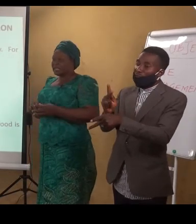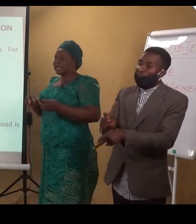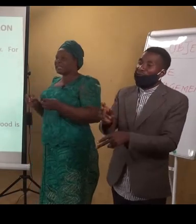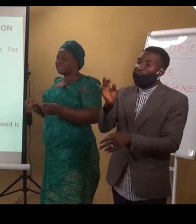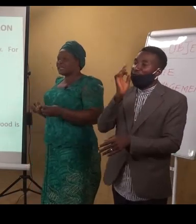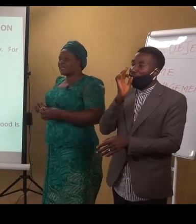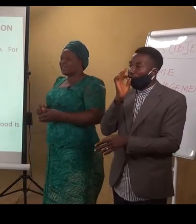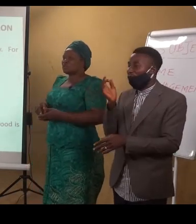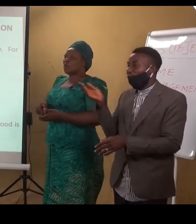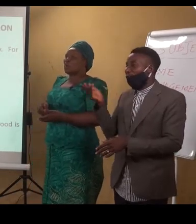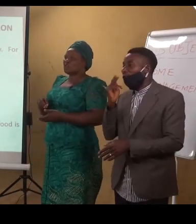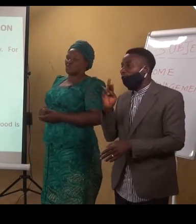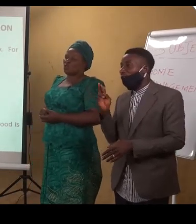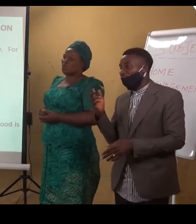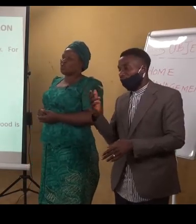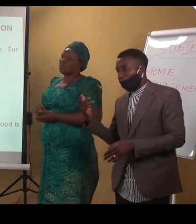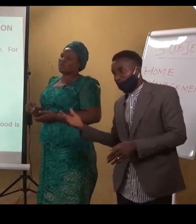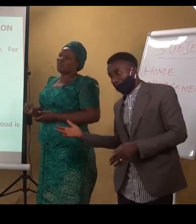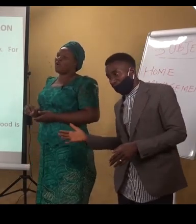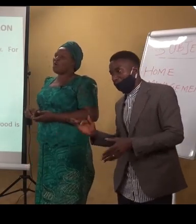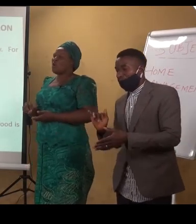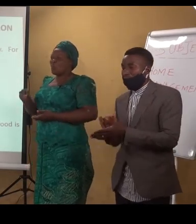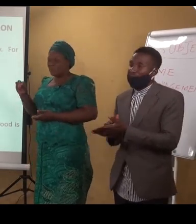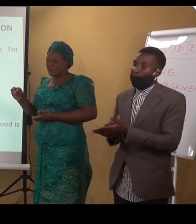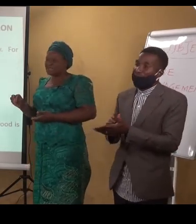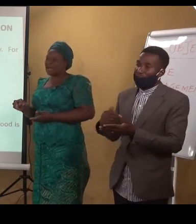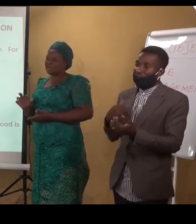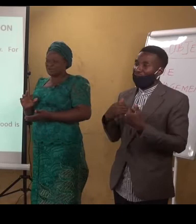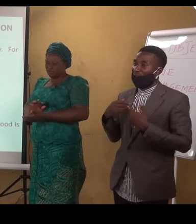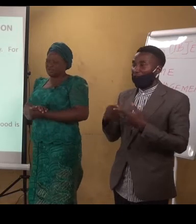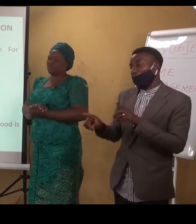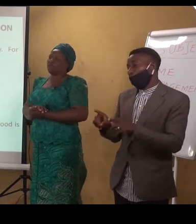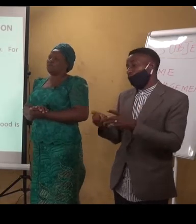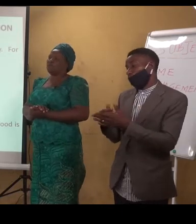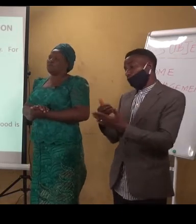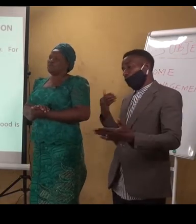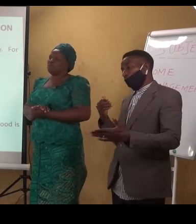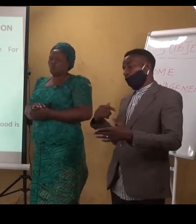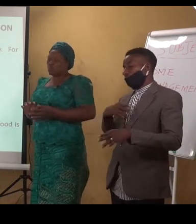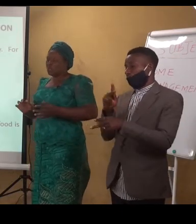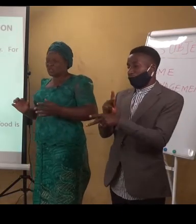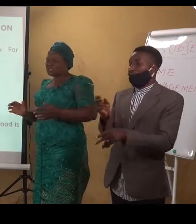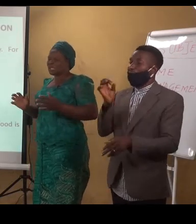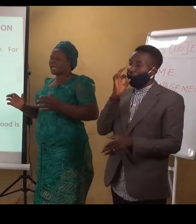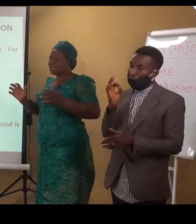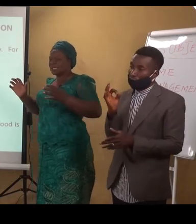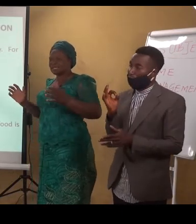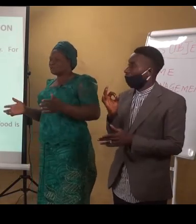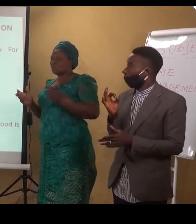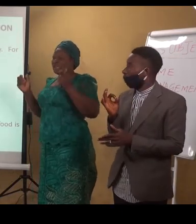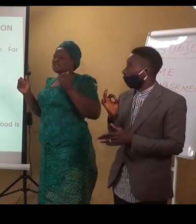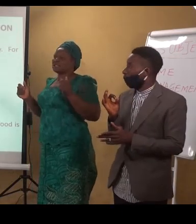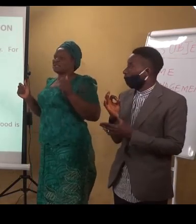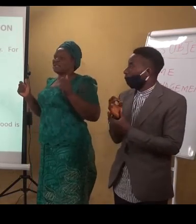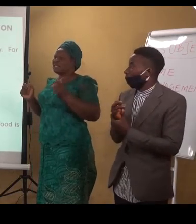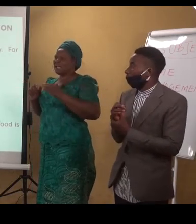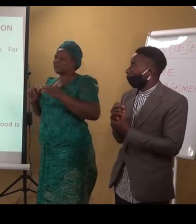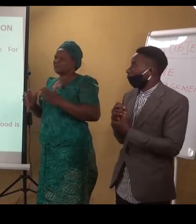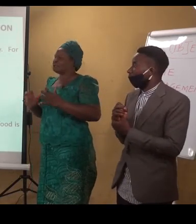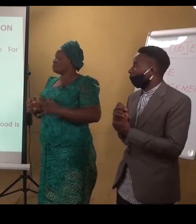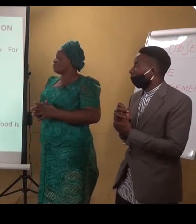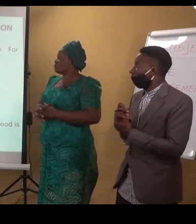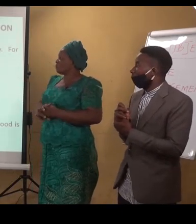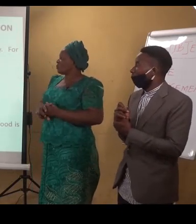there are certain things we must do before we preserve the food. We will not just start and then we'll start